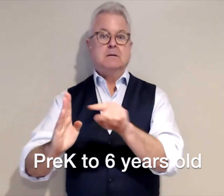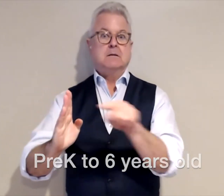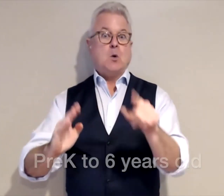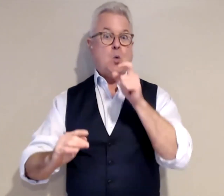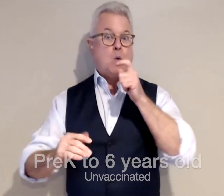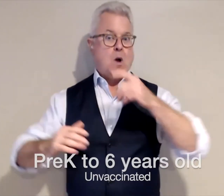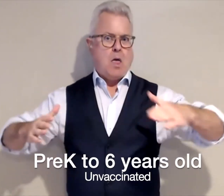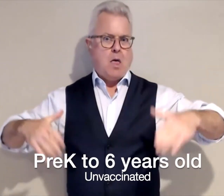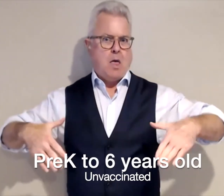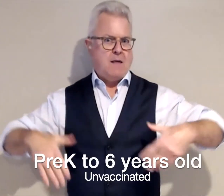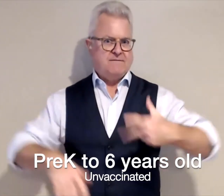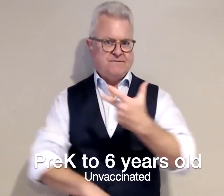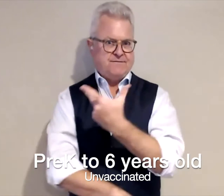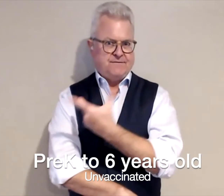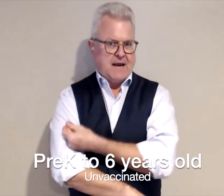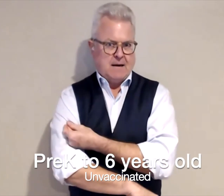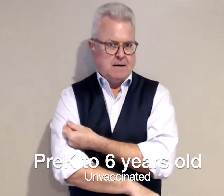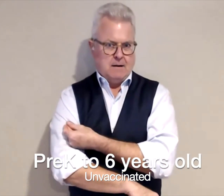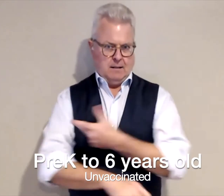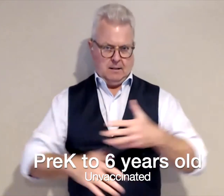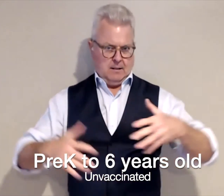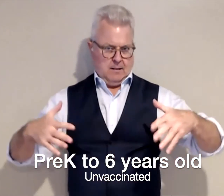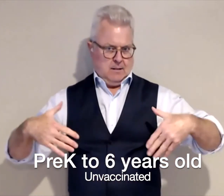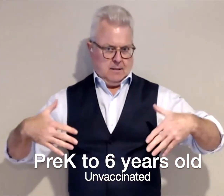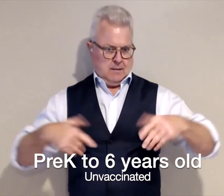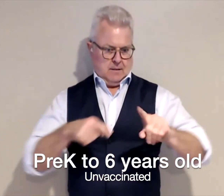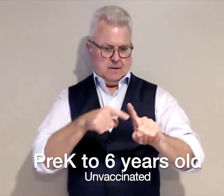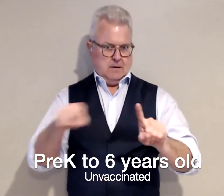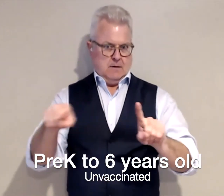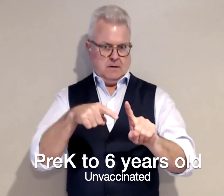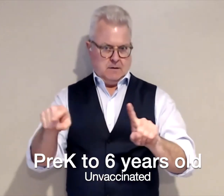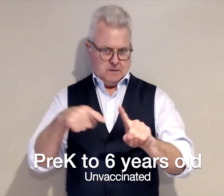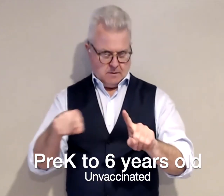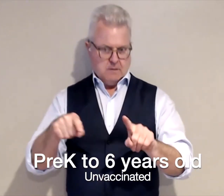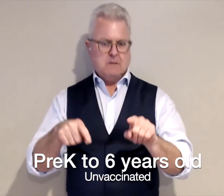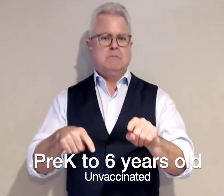that age bracket, those children who have yet been vaccinated,